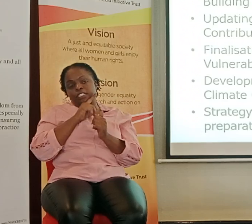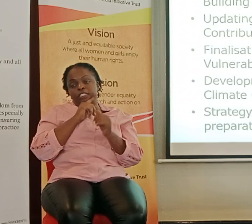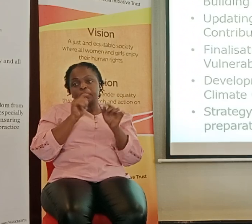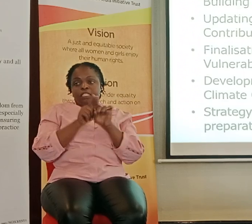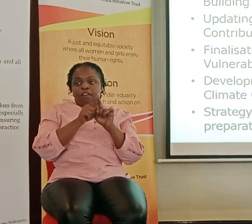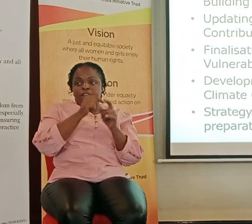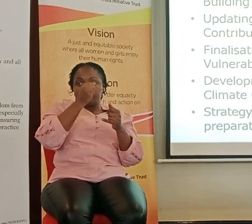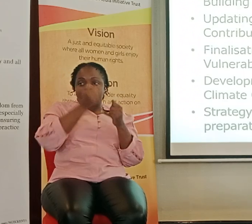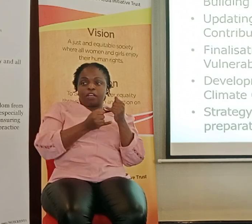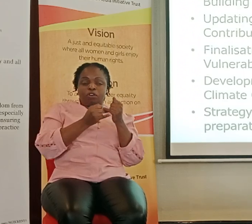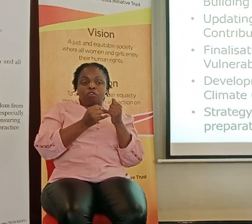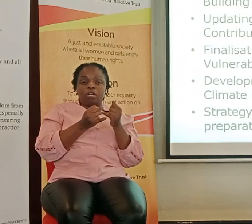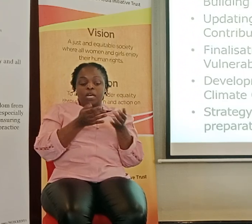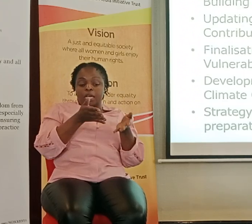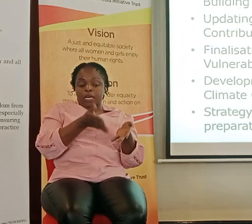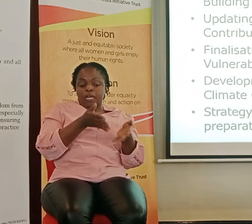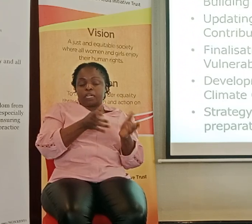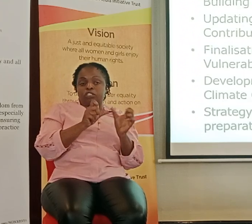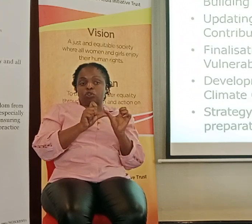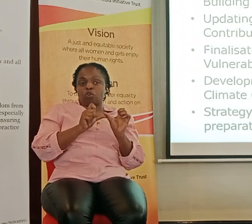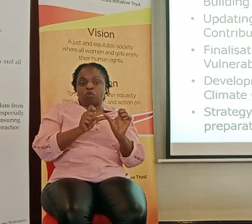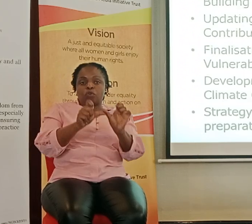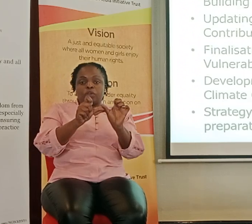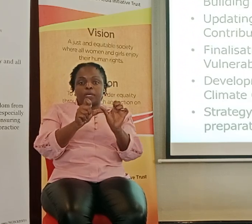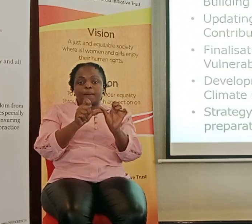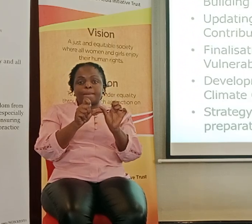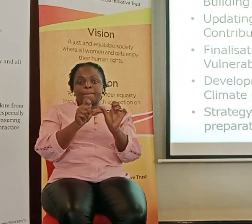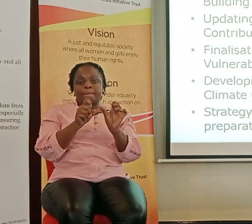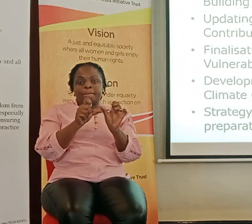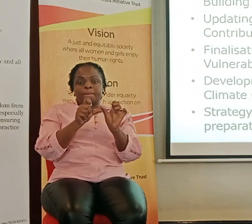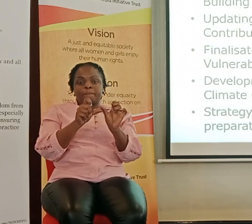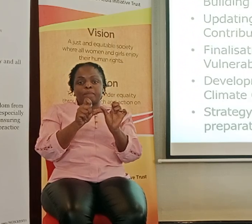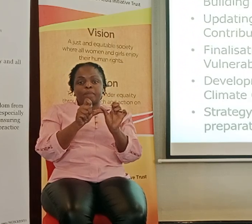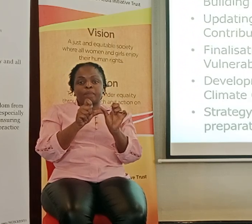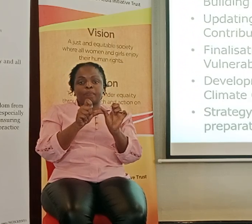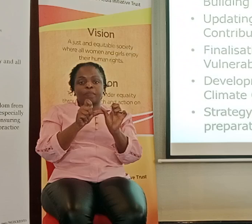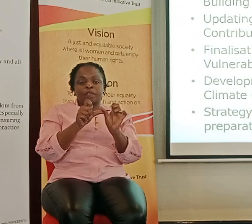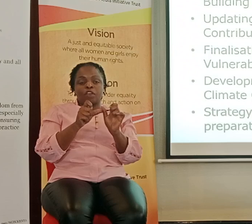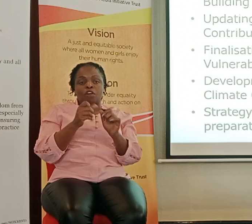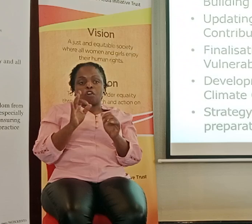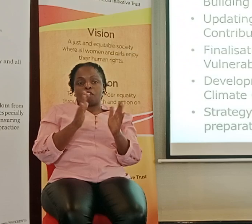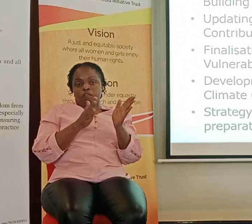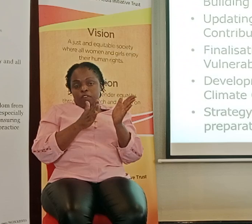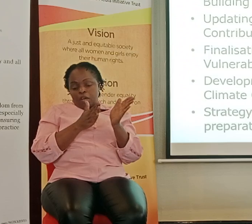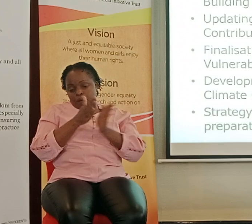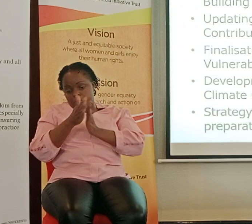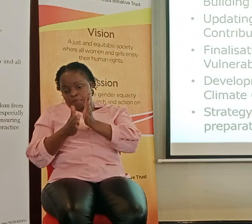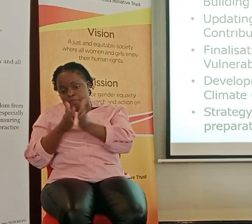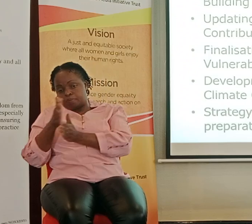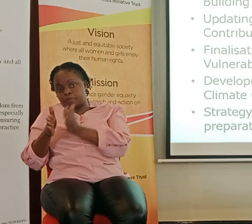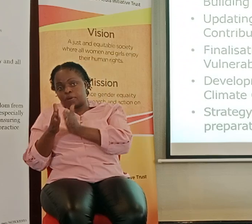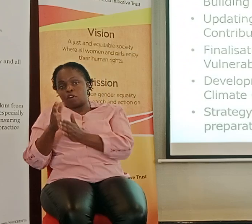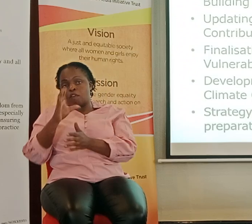finally, current goings on of preparations for the coming